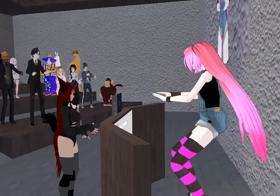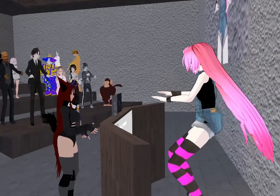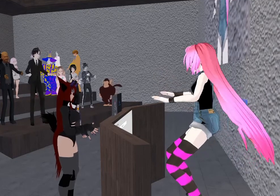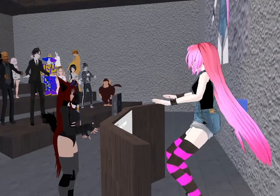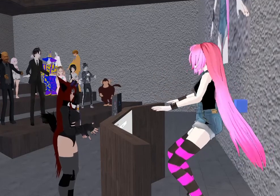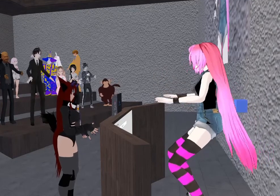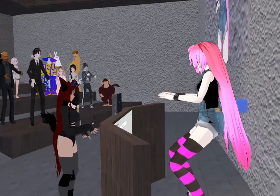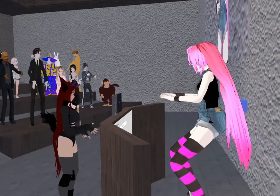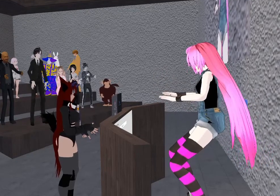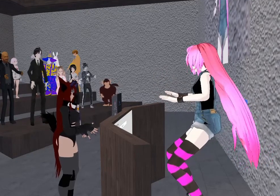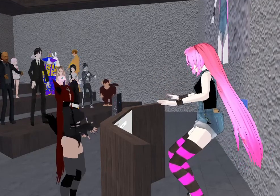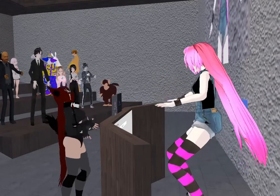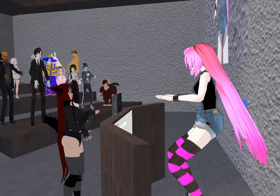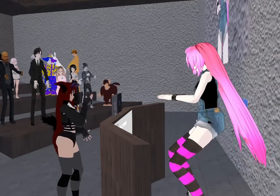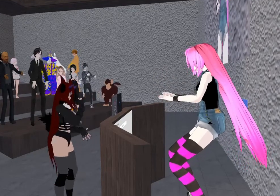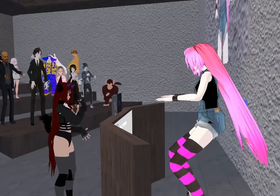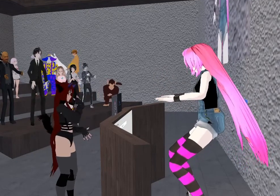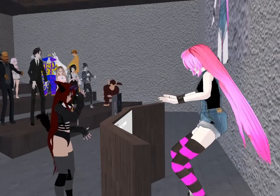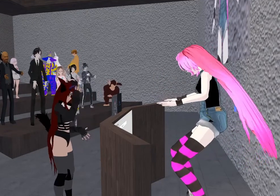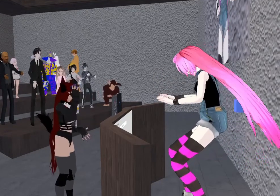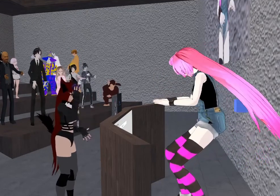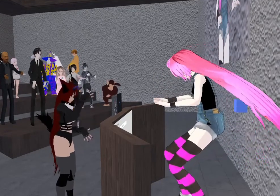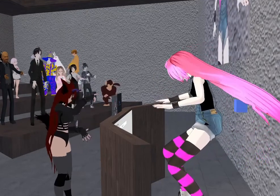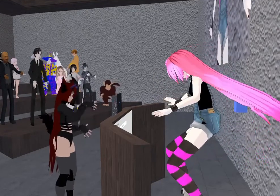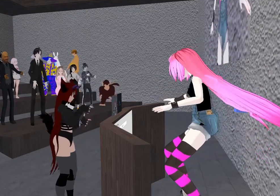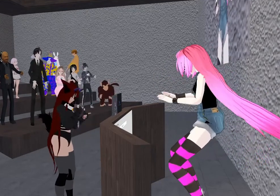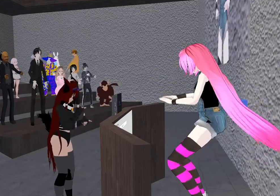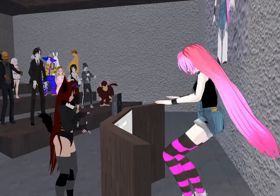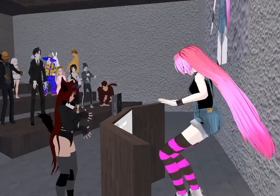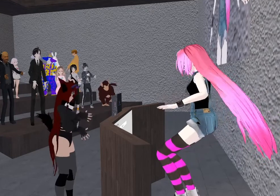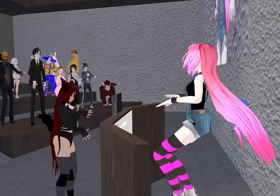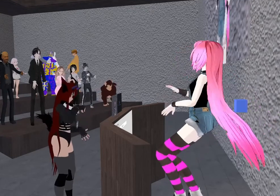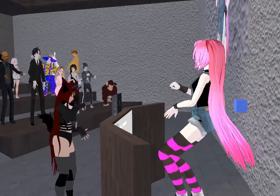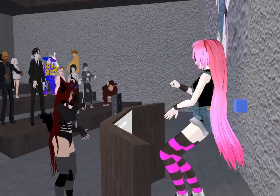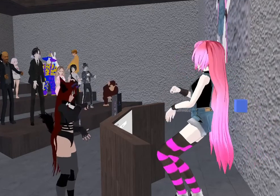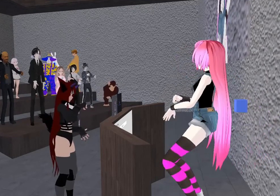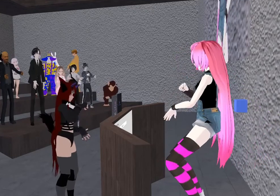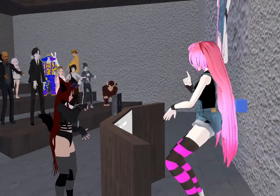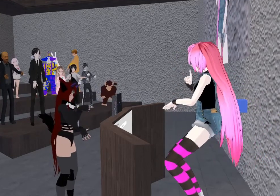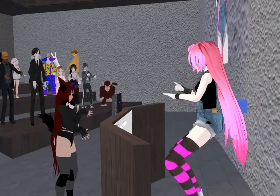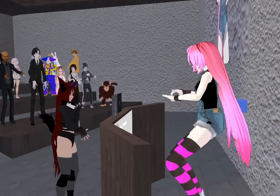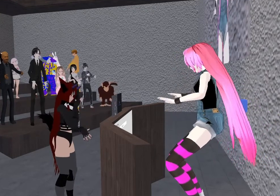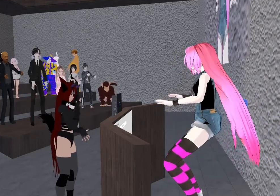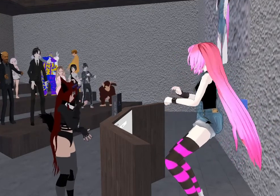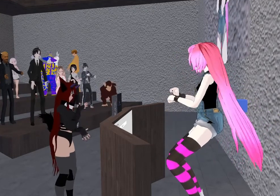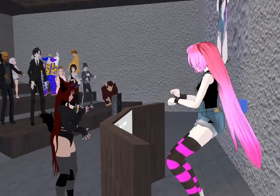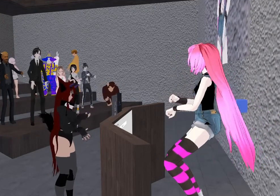children. A lot of heads, and you're like, pat, pat, pat, pat. I will pat your head. Yeah. Deaf children I work with. Yeah.